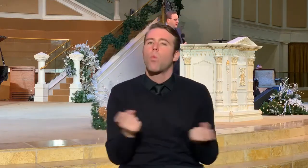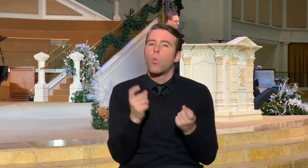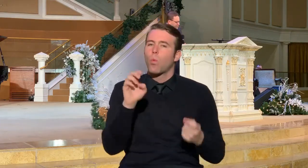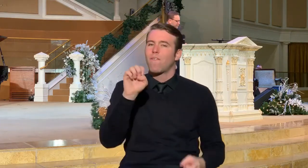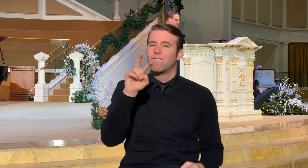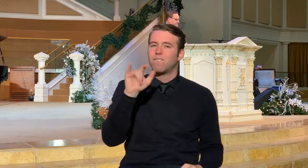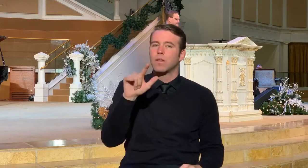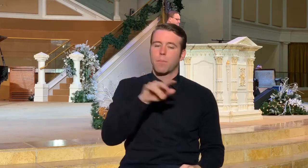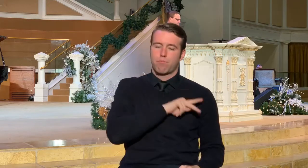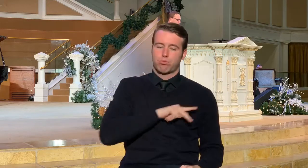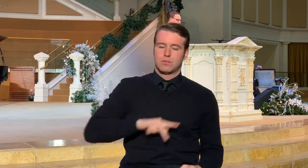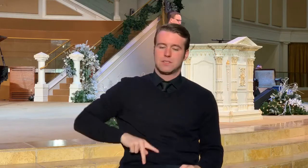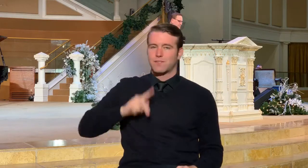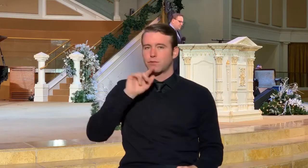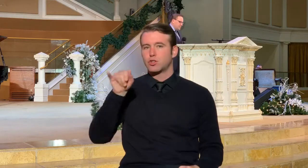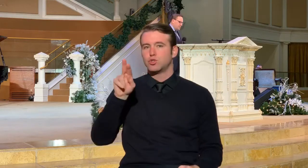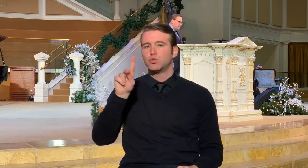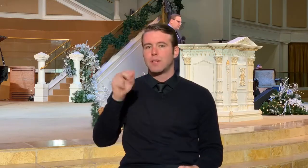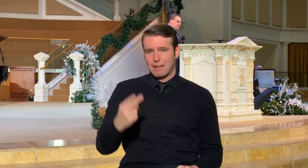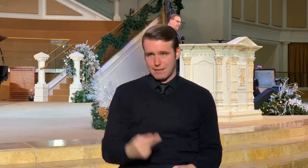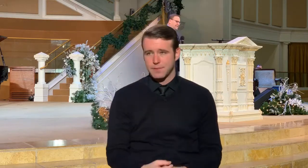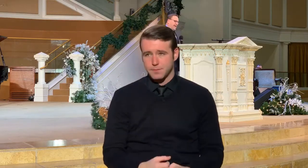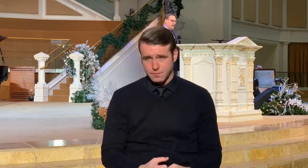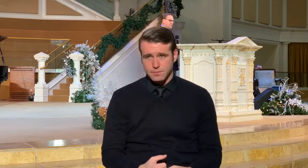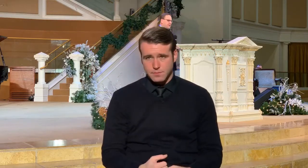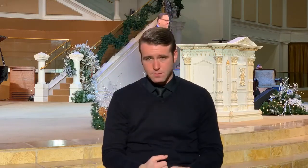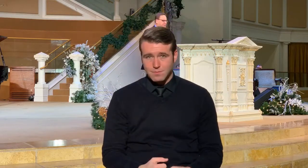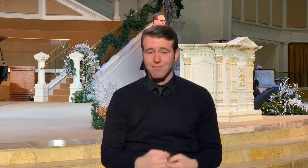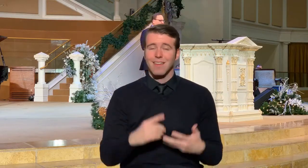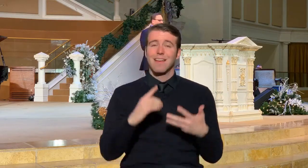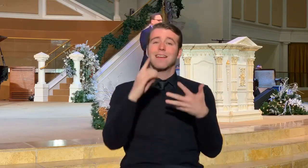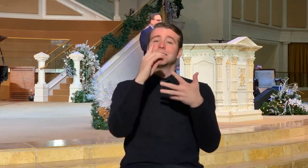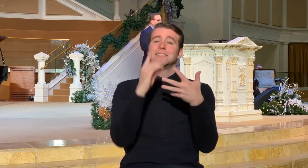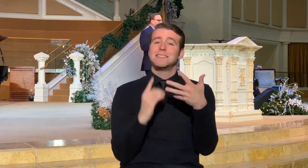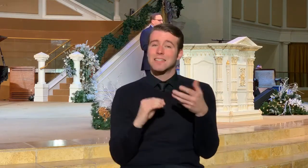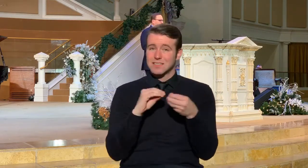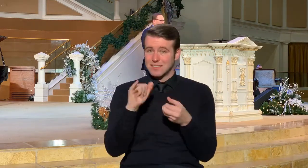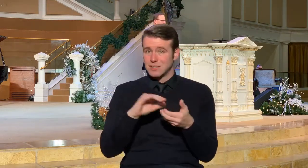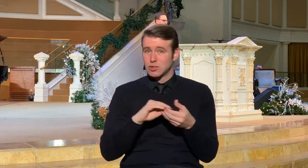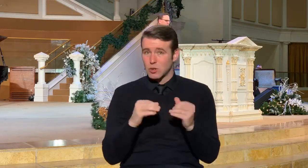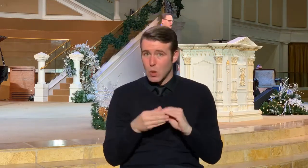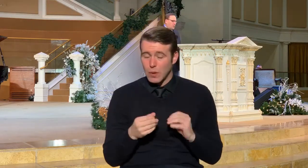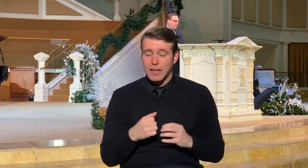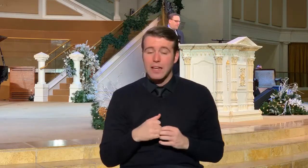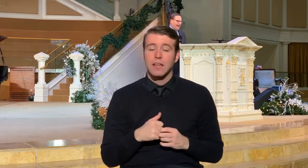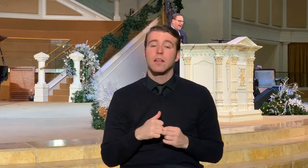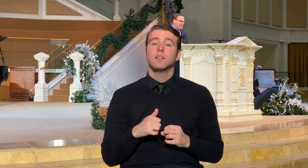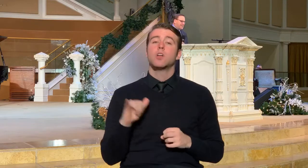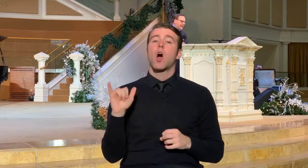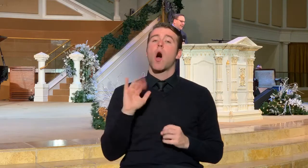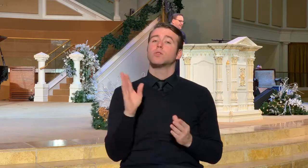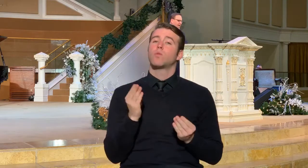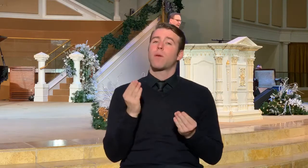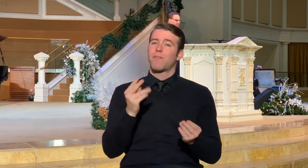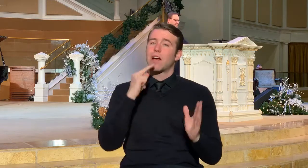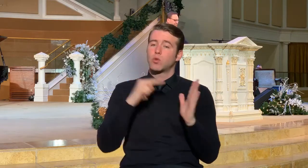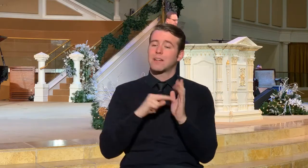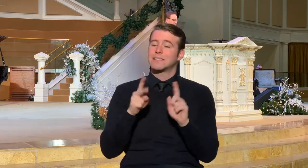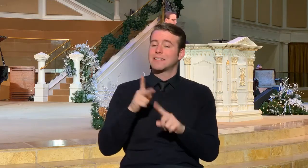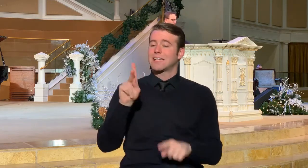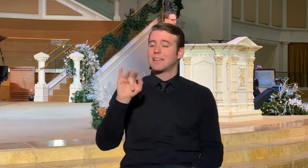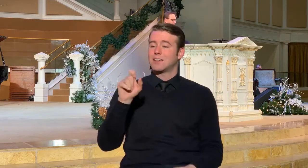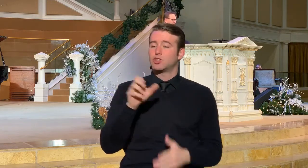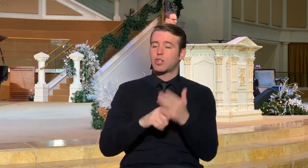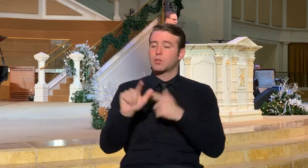princes of Judah. The details of this story also provide in 2 Kings